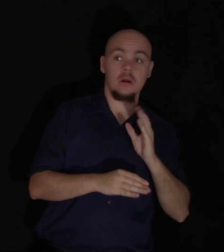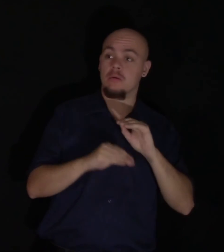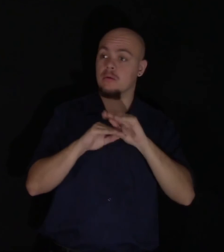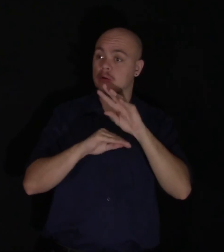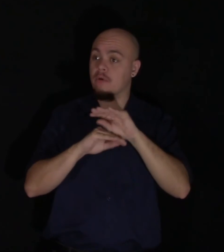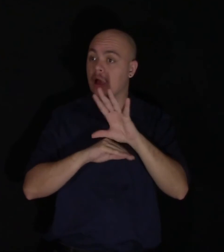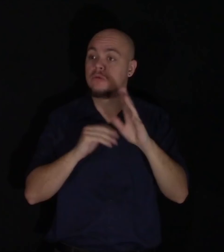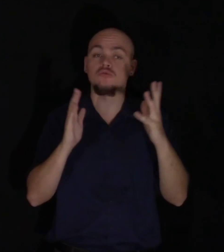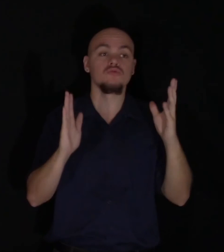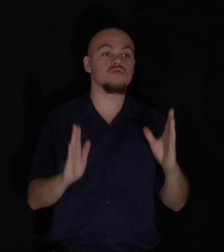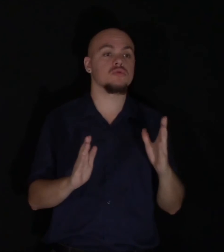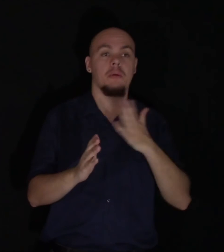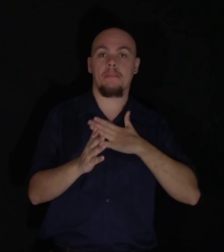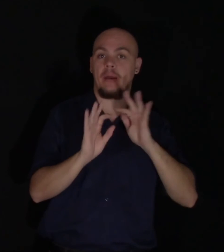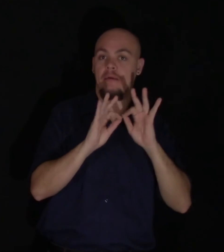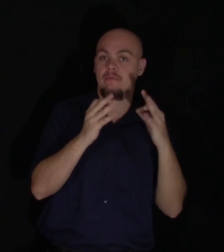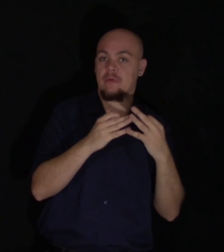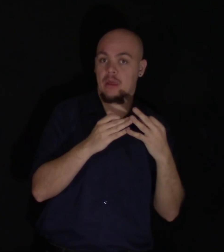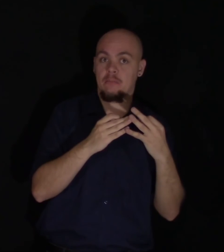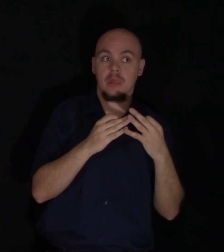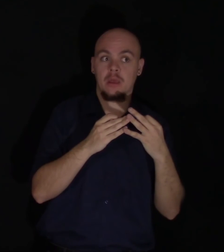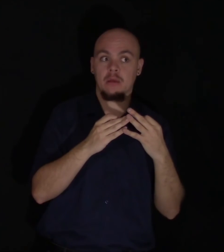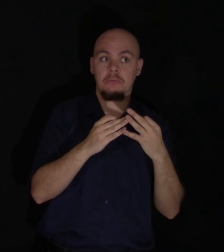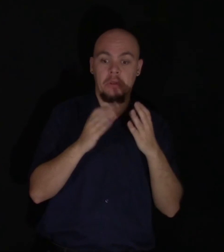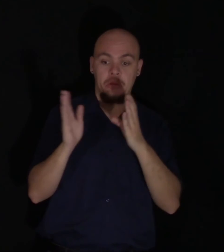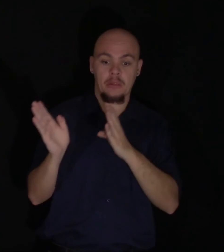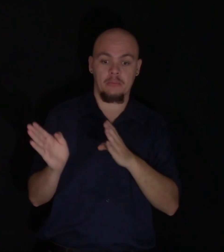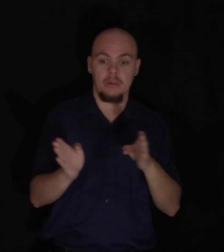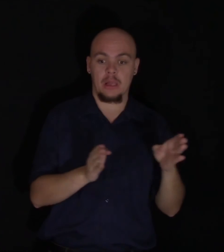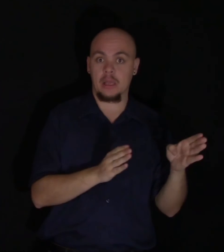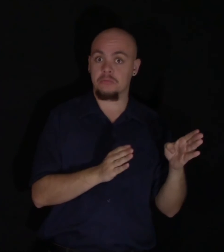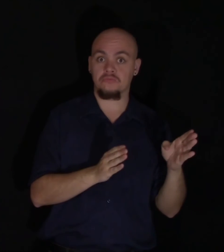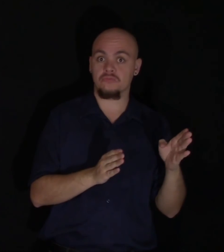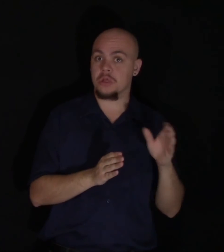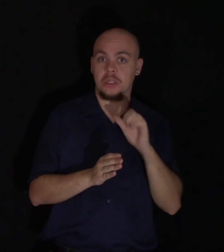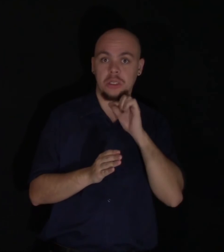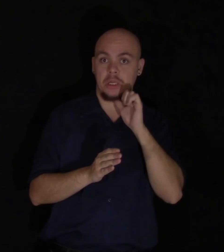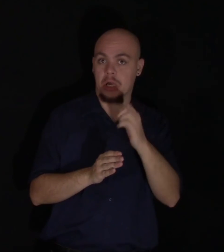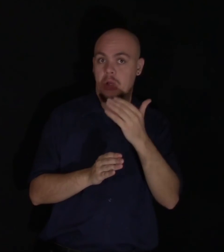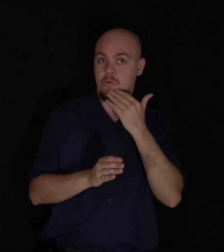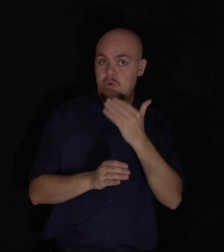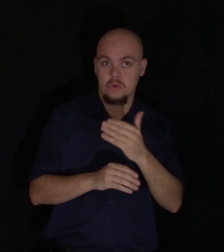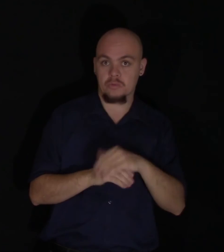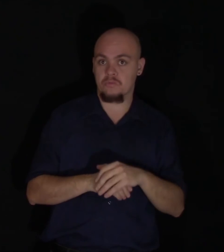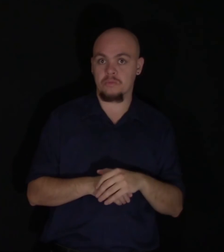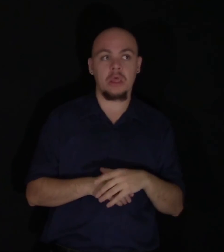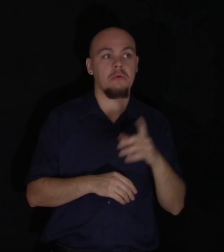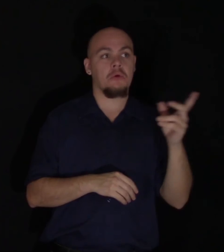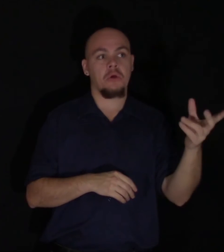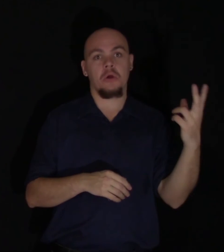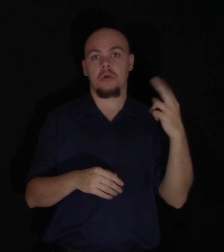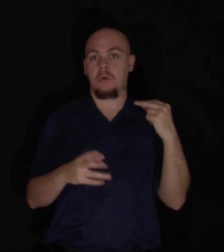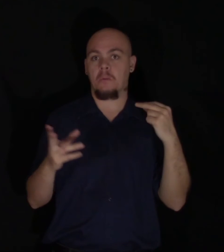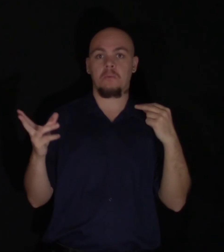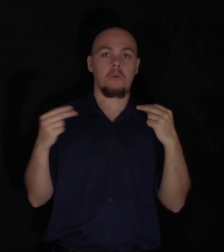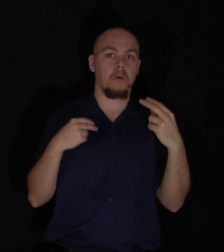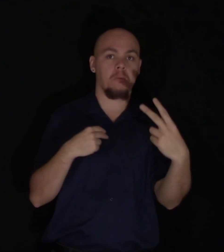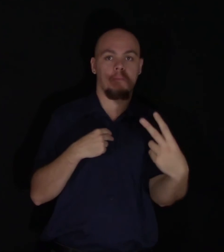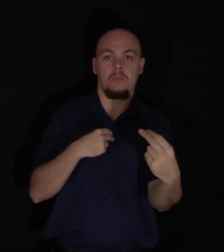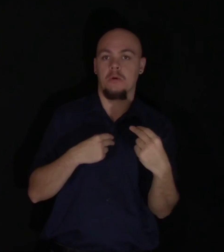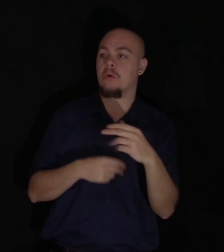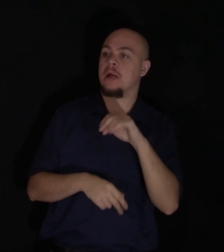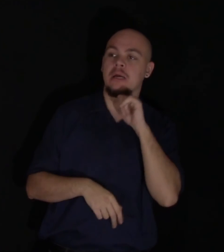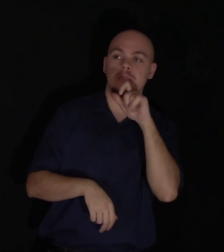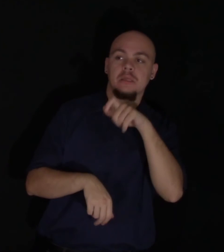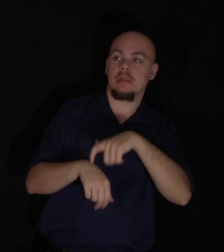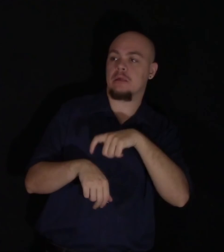family. And things didn't go as I planned. I got shut down. It isn't the time for this. Boston is